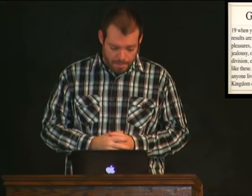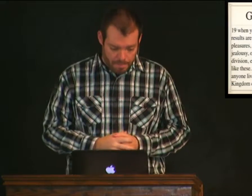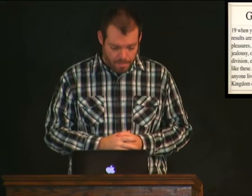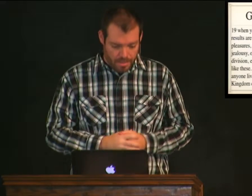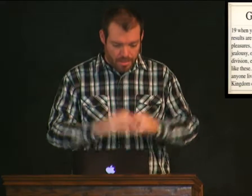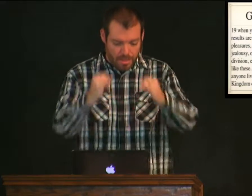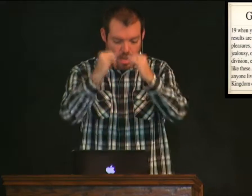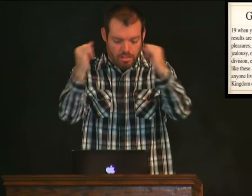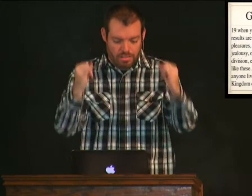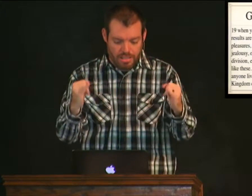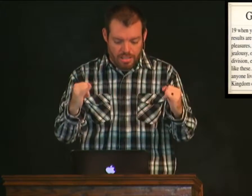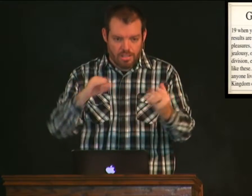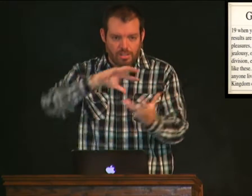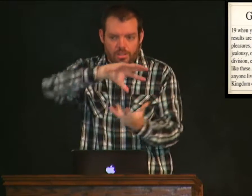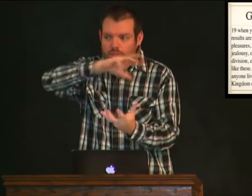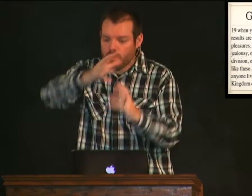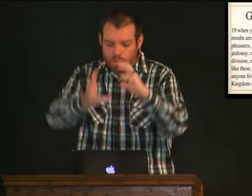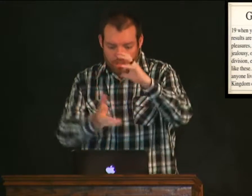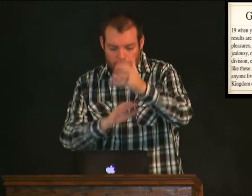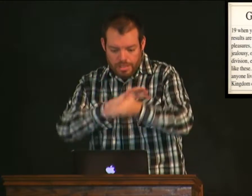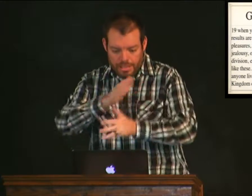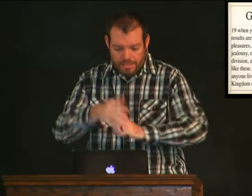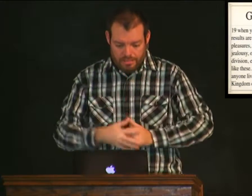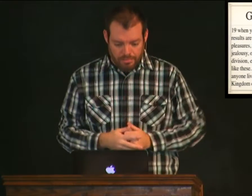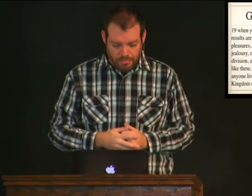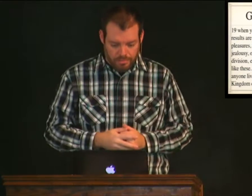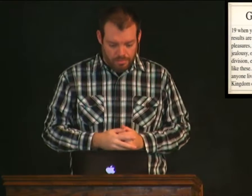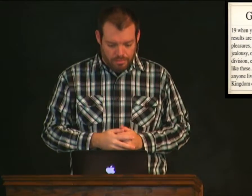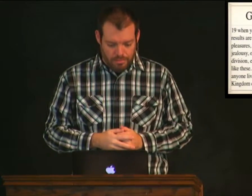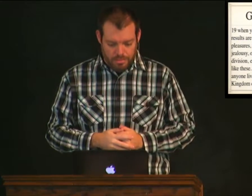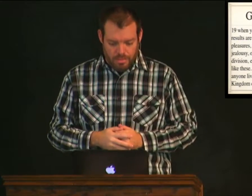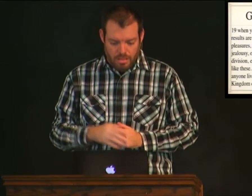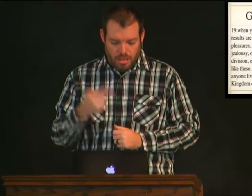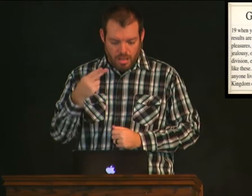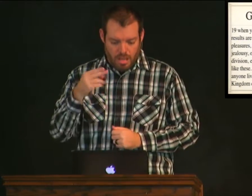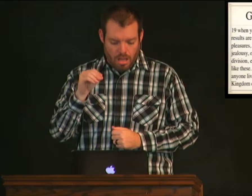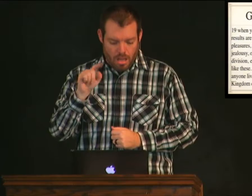pleasures, idolatry, sorcery,